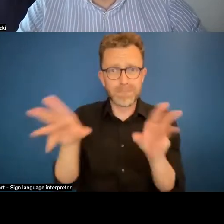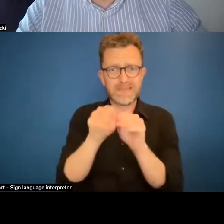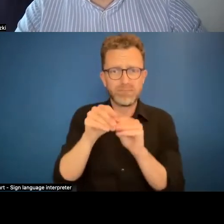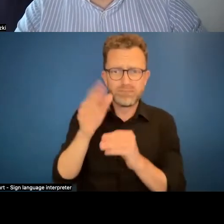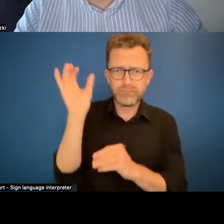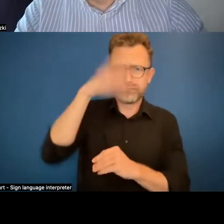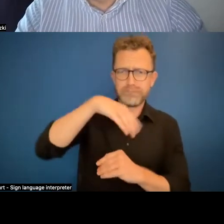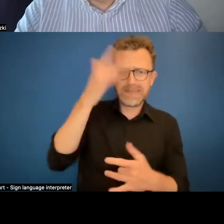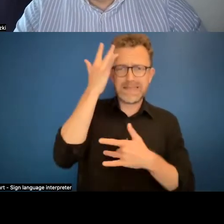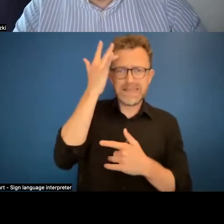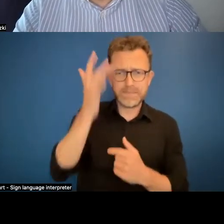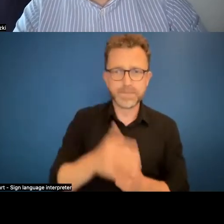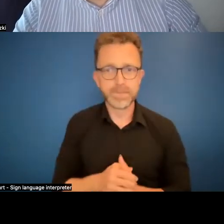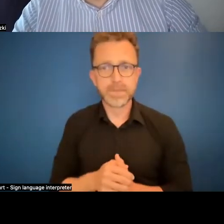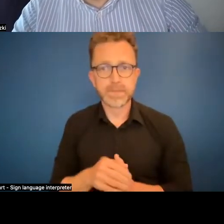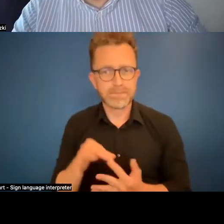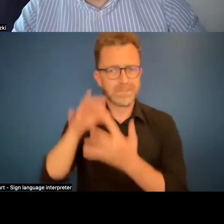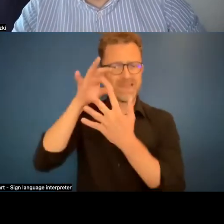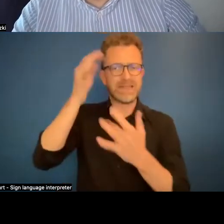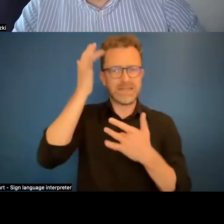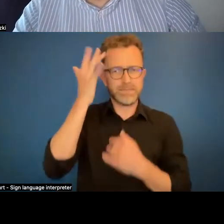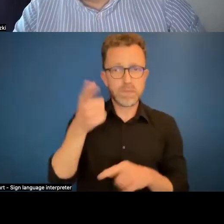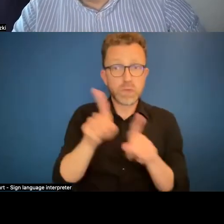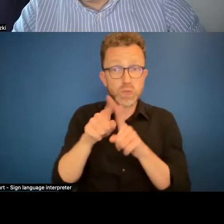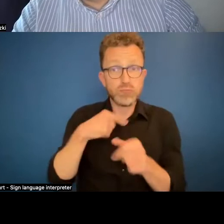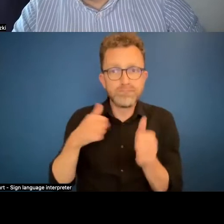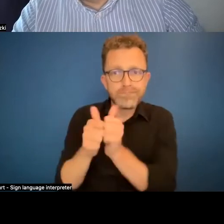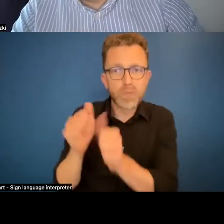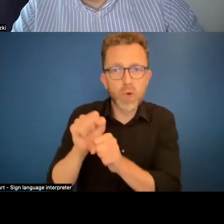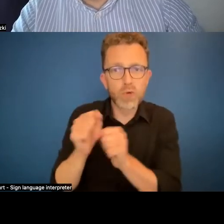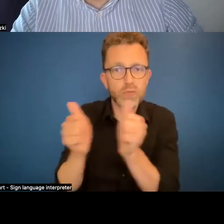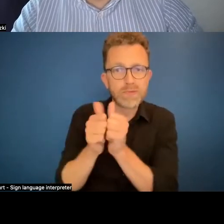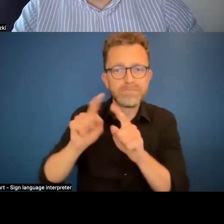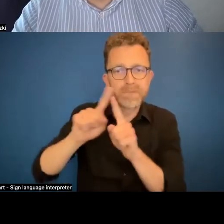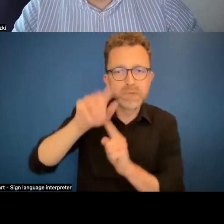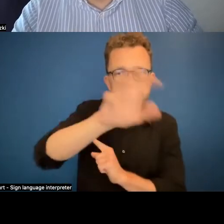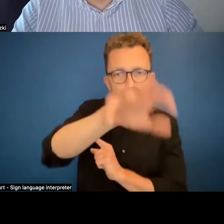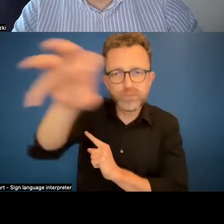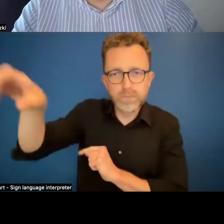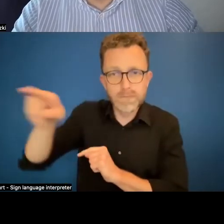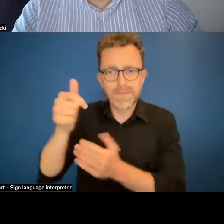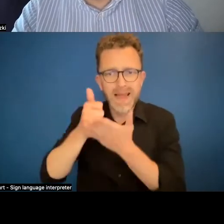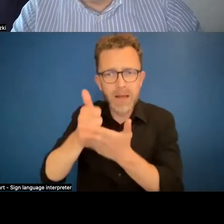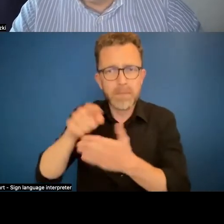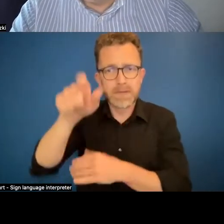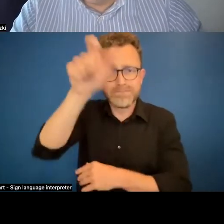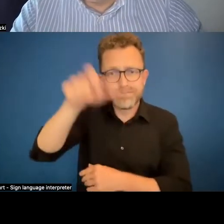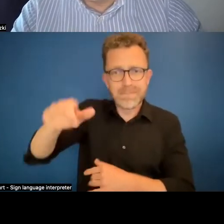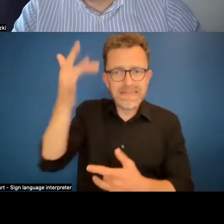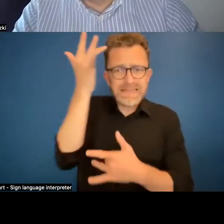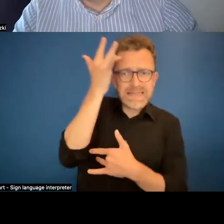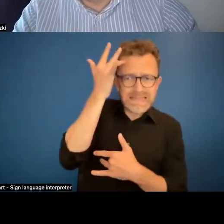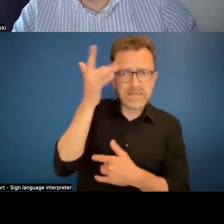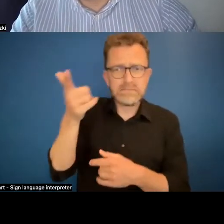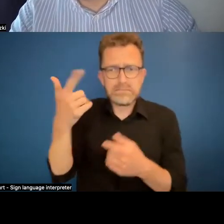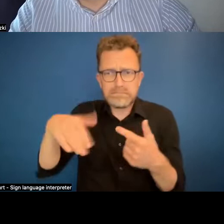situation is not good. I would like to speak on the good examples, and I will. But first of all, I need to depict the